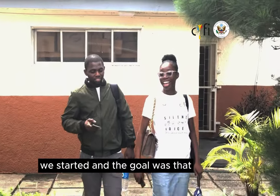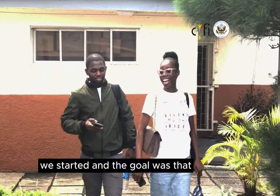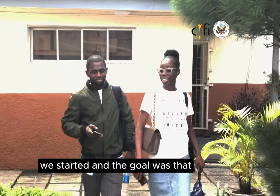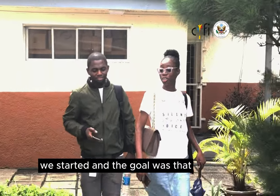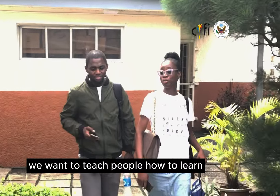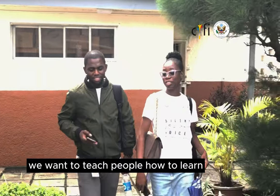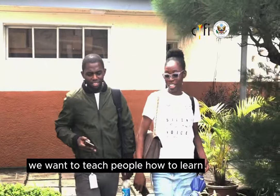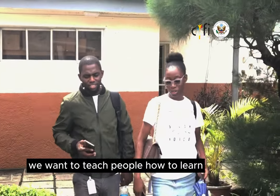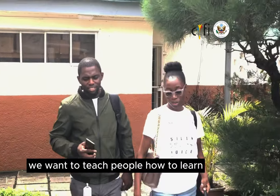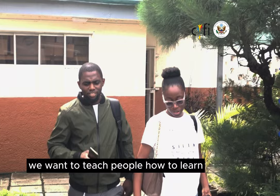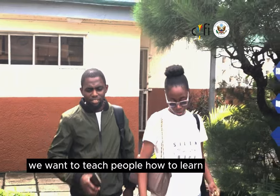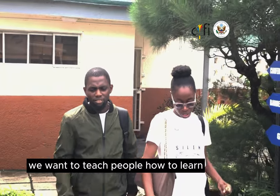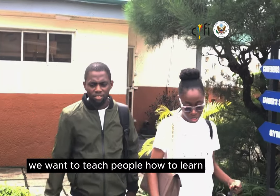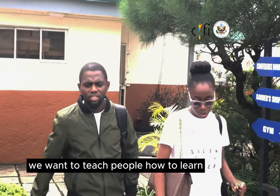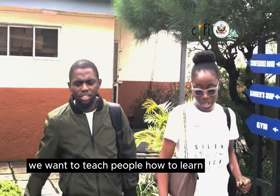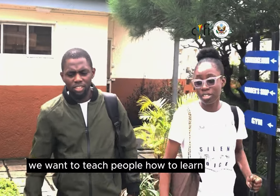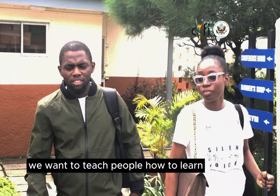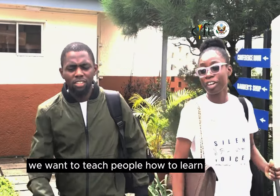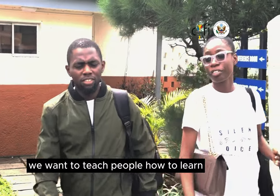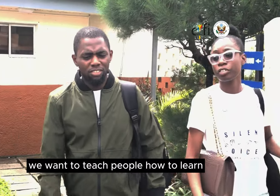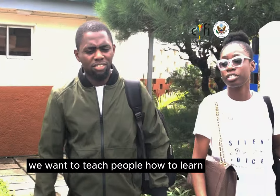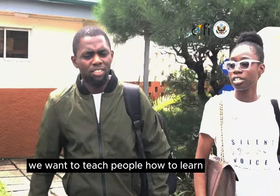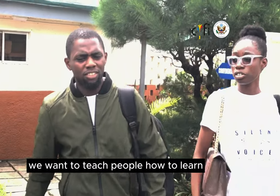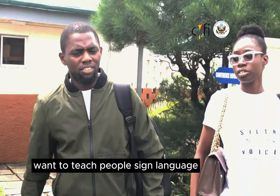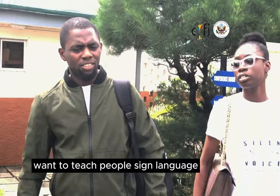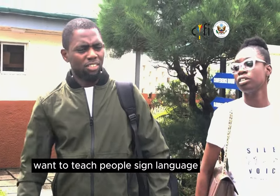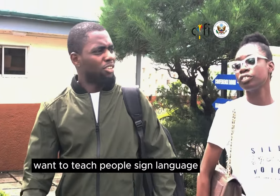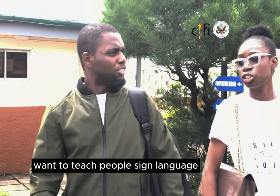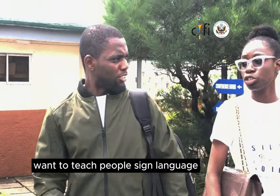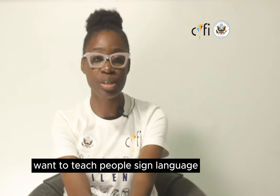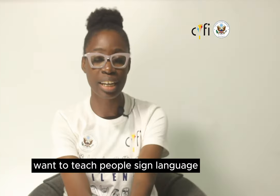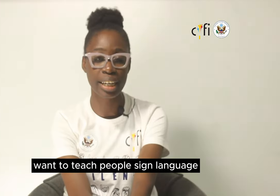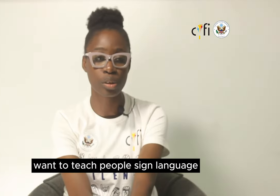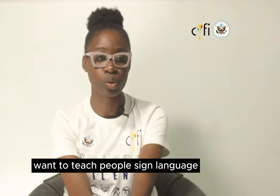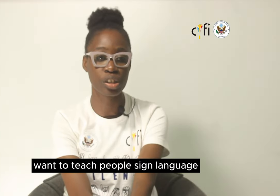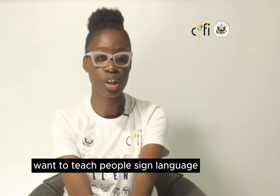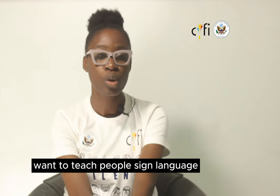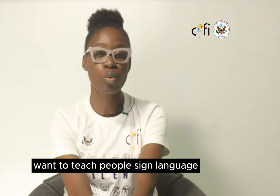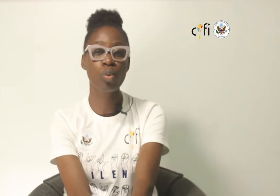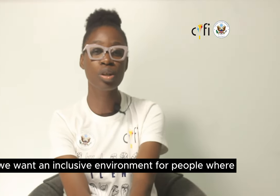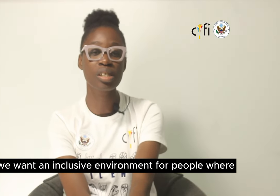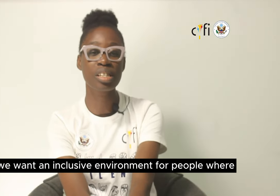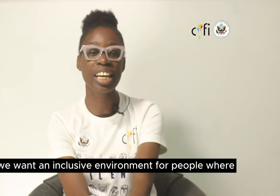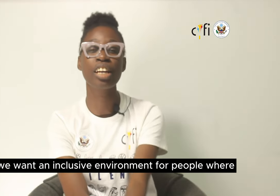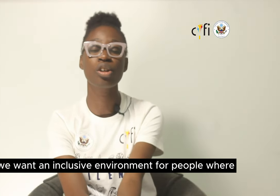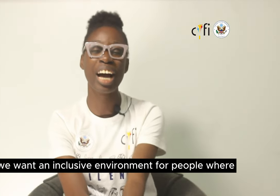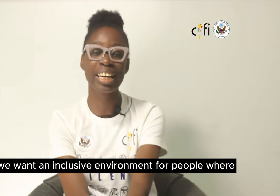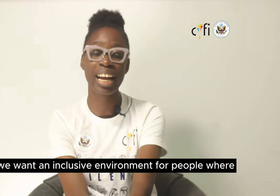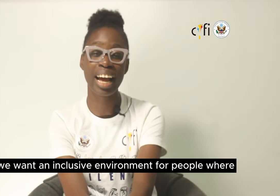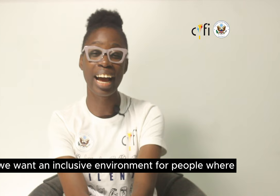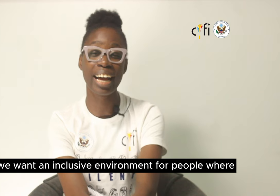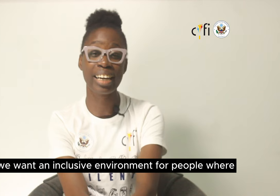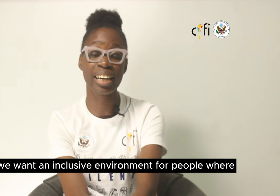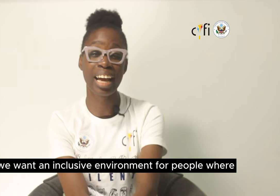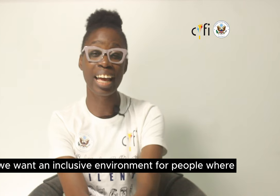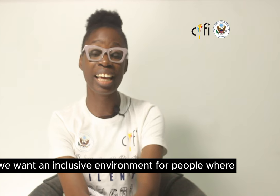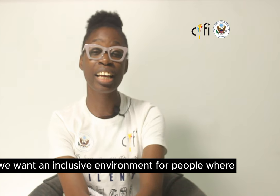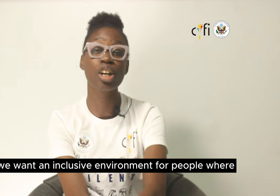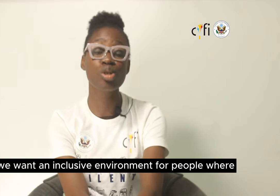was that we want to teach people how to learn, we want to teach people sign language. We want an